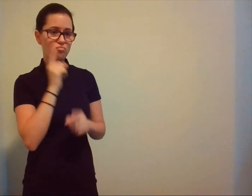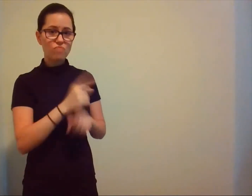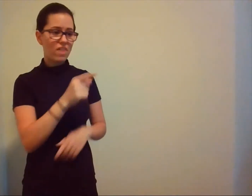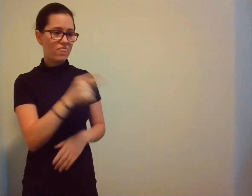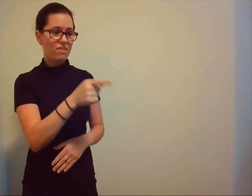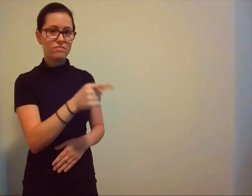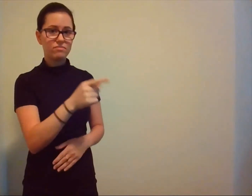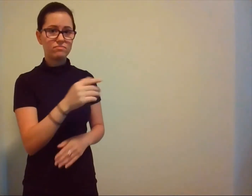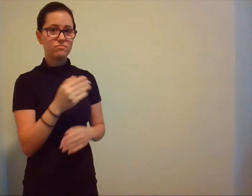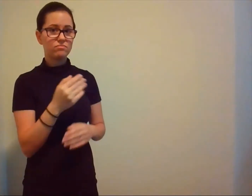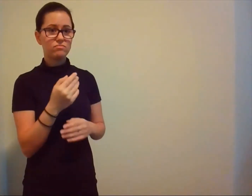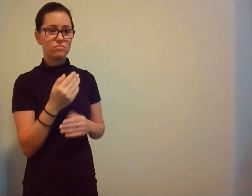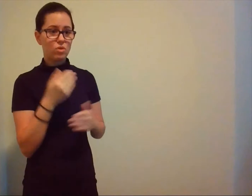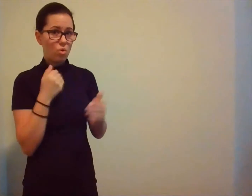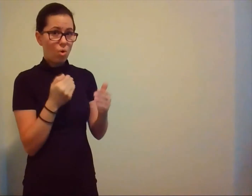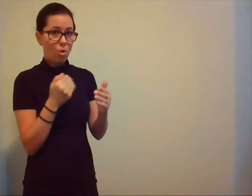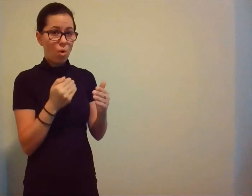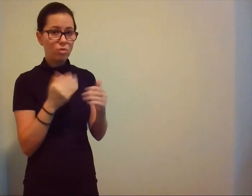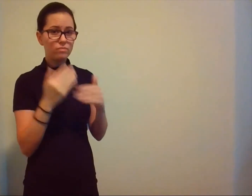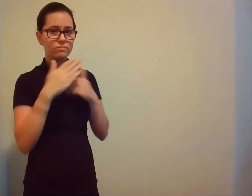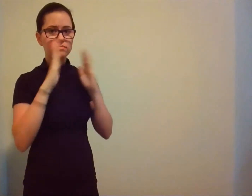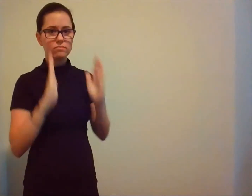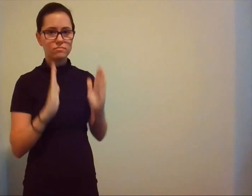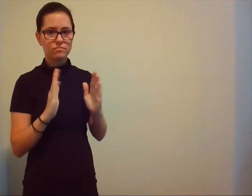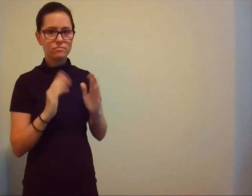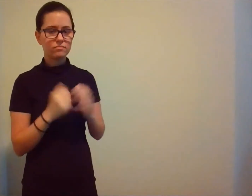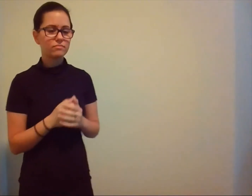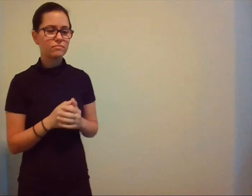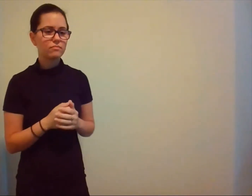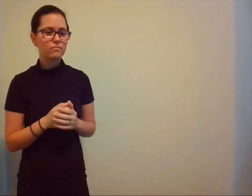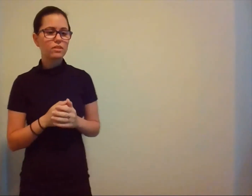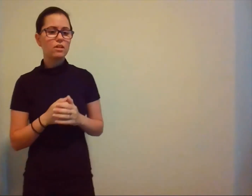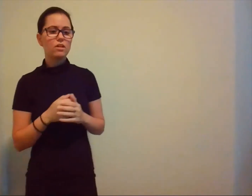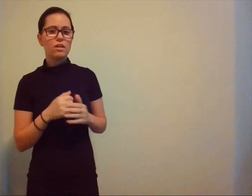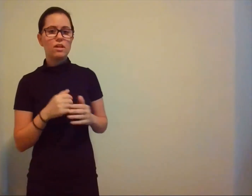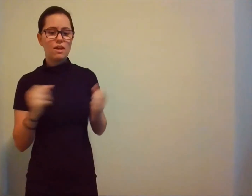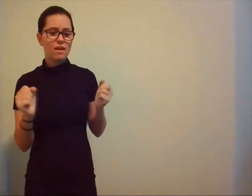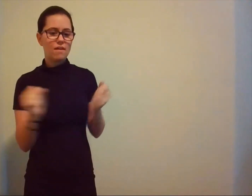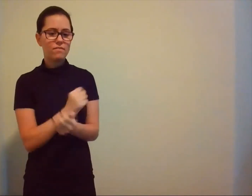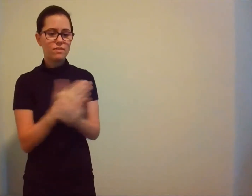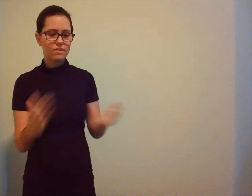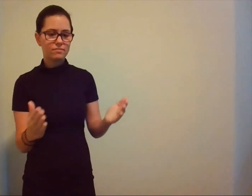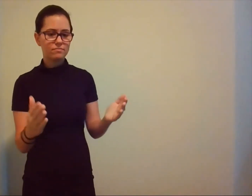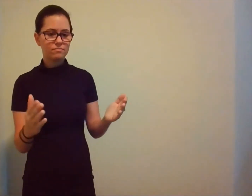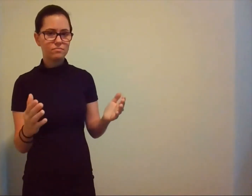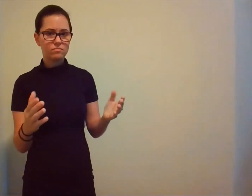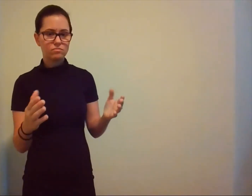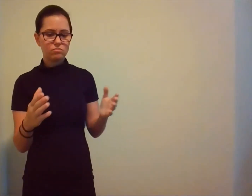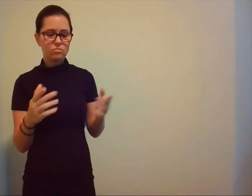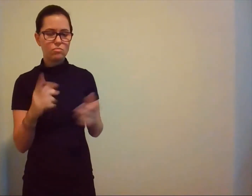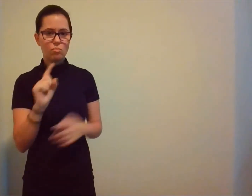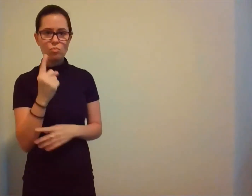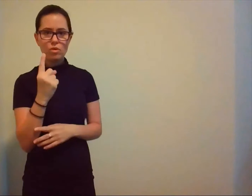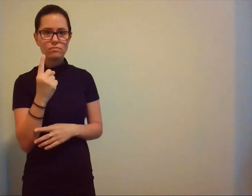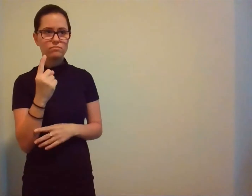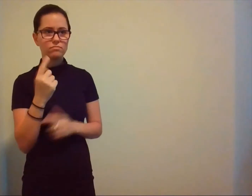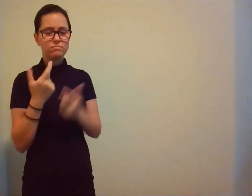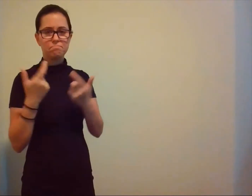of connected in one space. And then the sliding glass doors, the whole front was just two sections of sliding glass doors and then one sliding glass